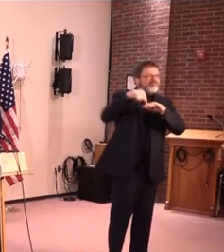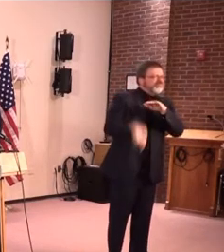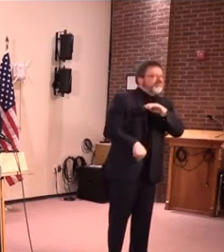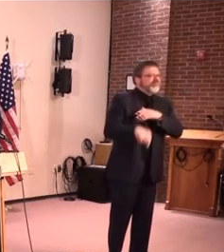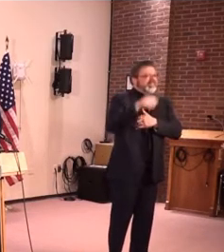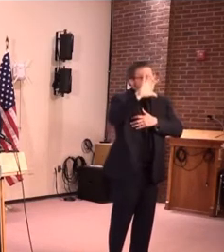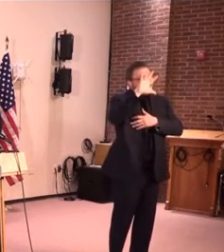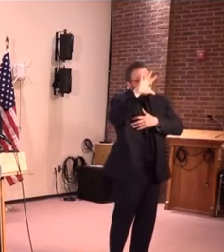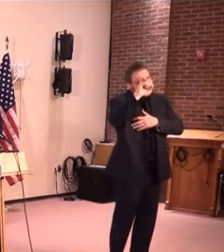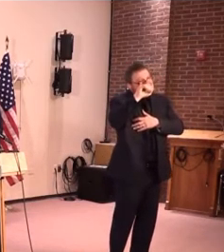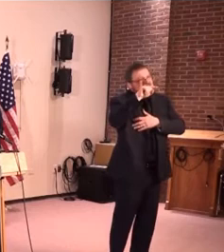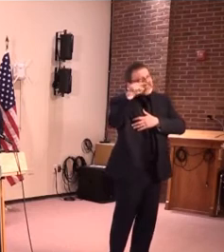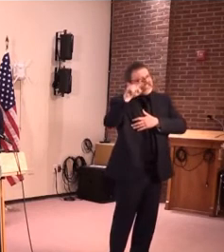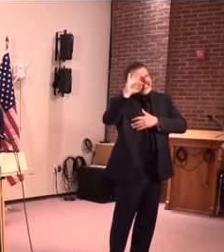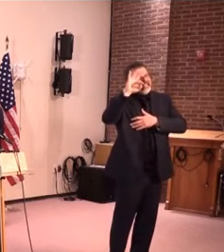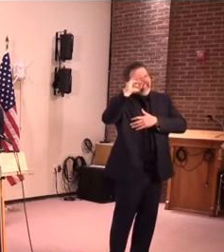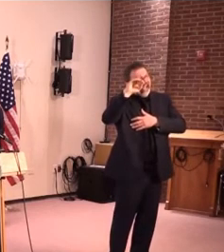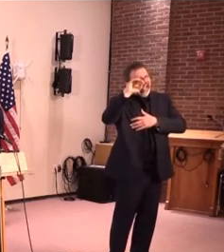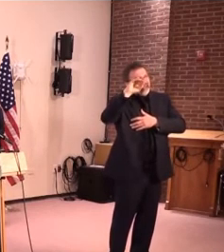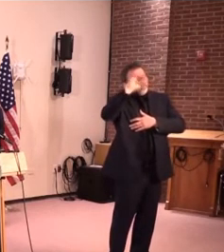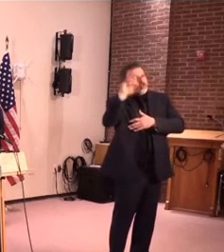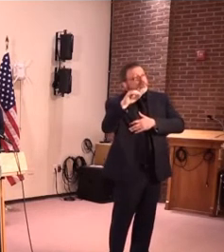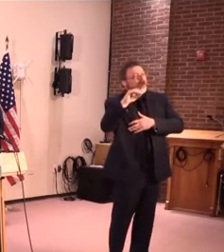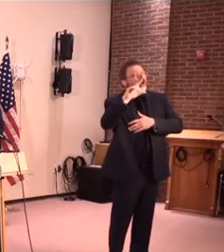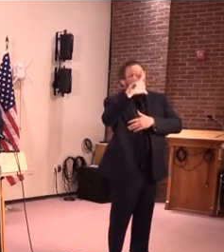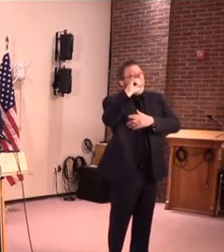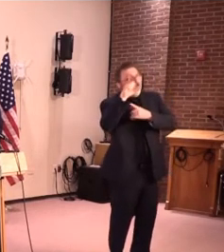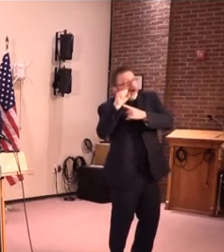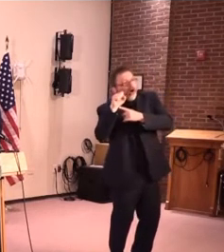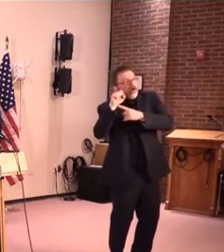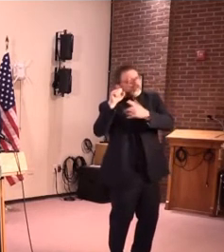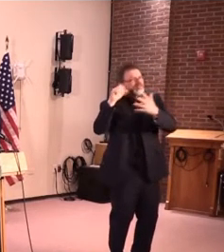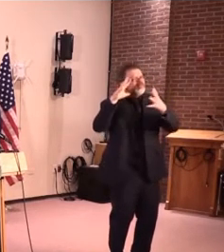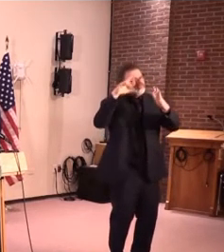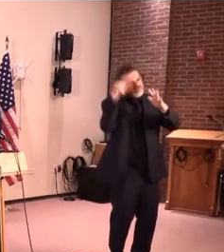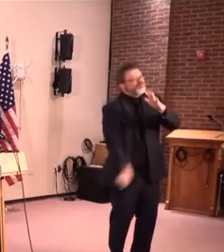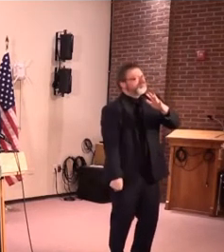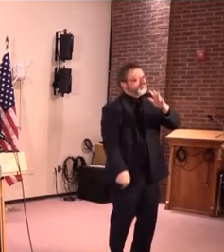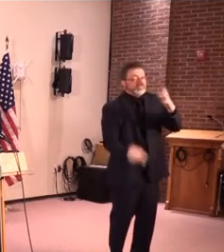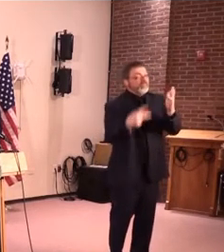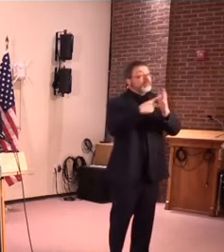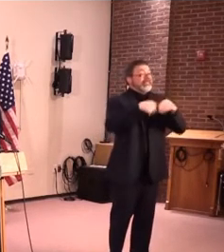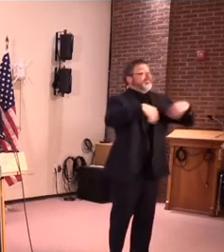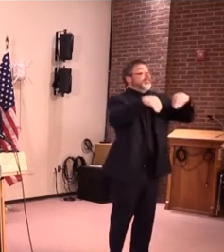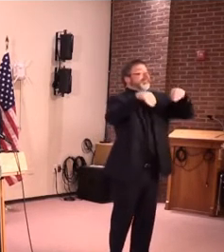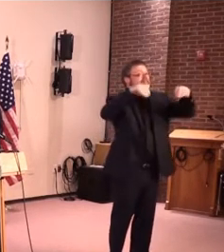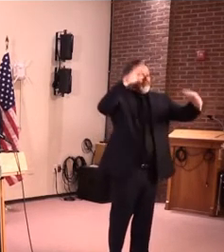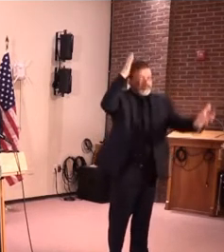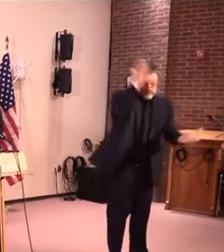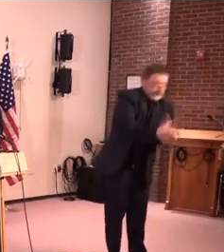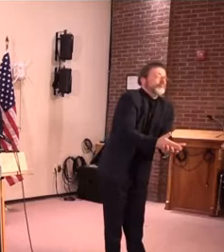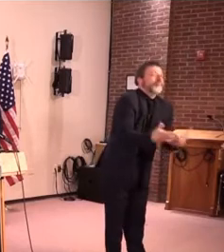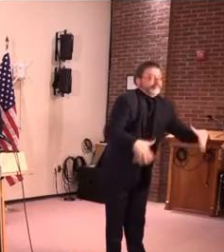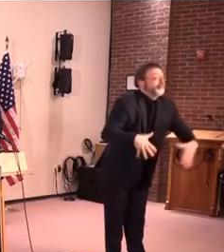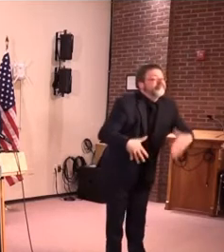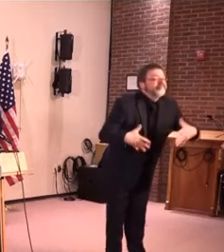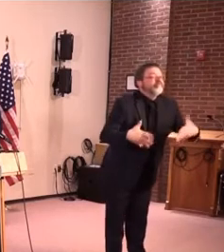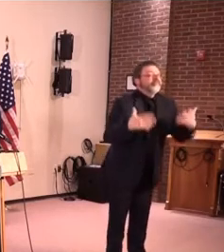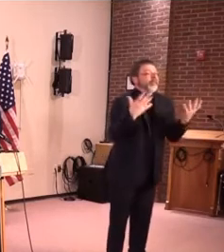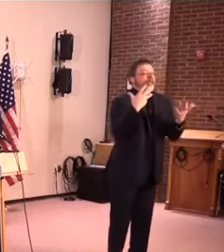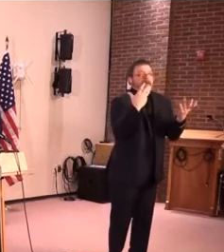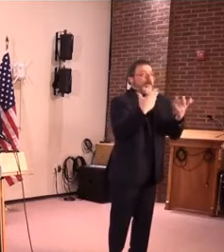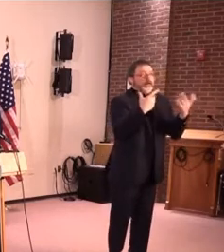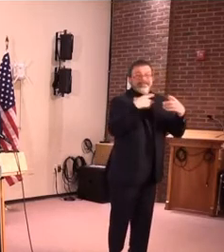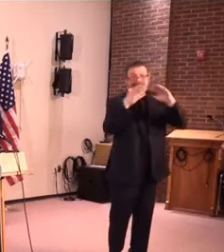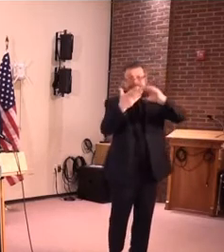Their markets have dried up practically overnight in New York, Boston, Washington, and those spots where Vermont cheese was on